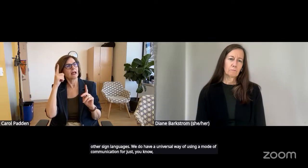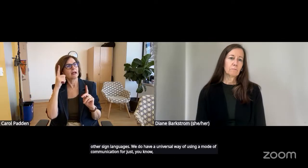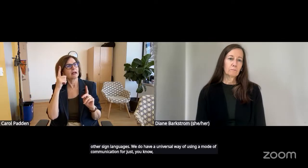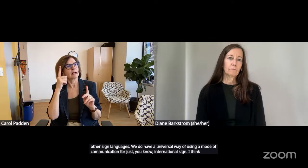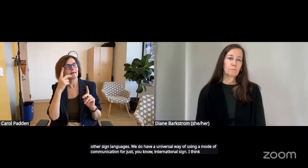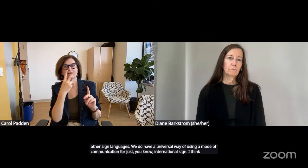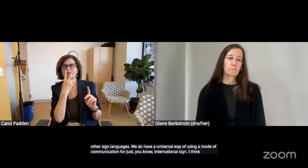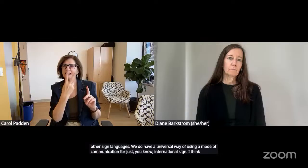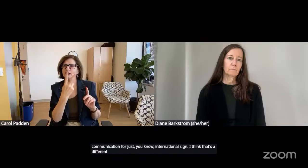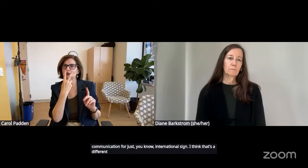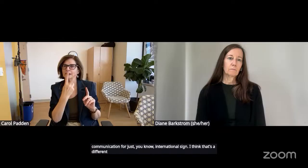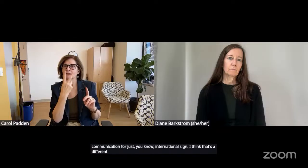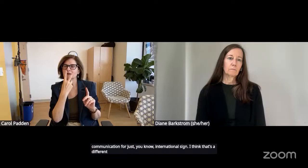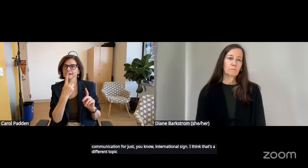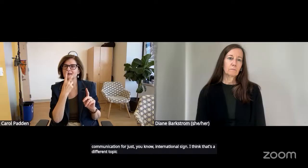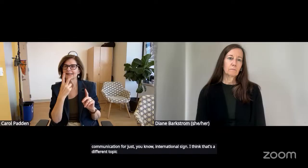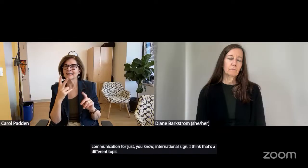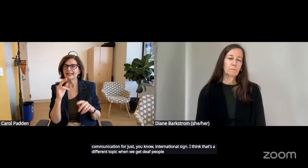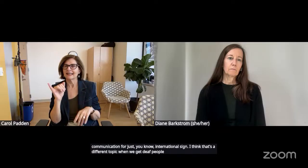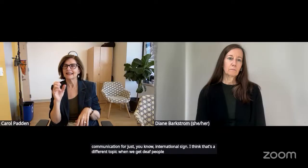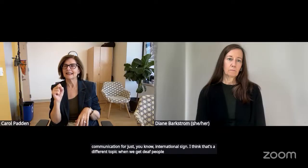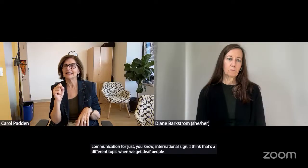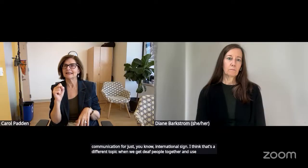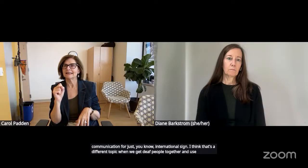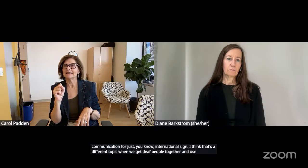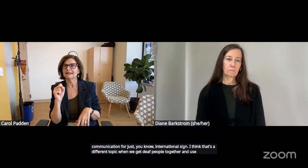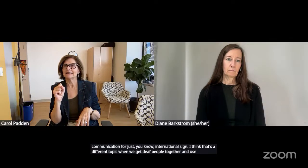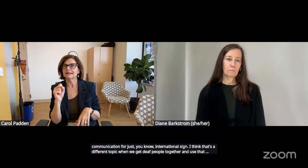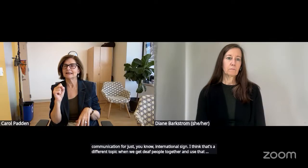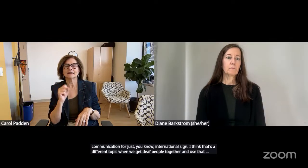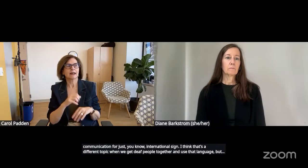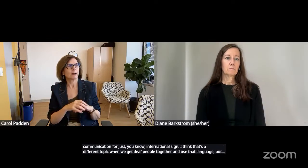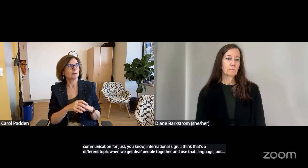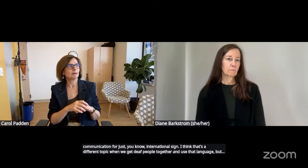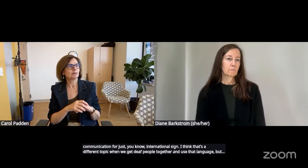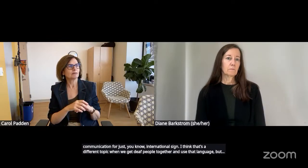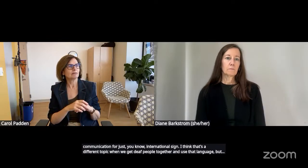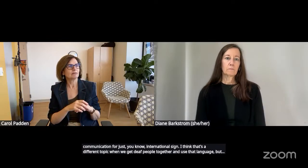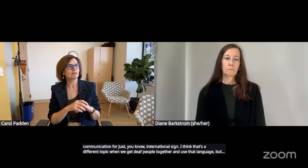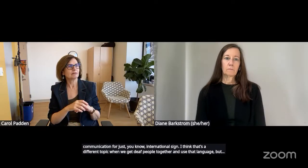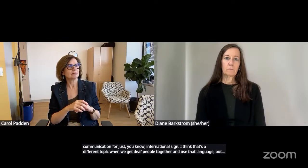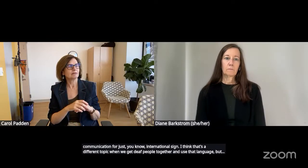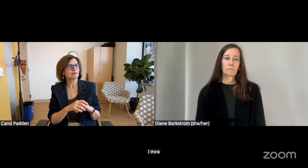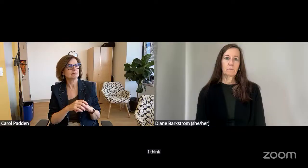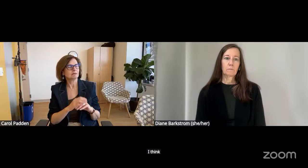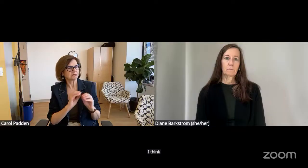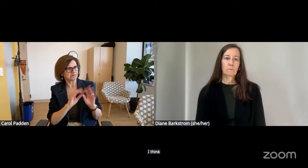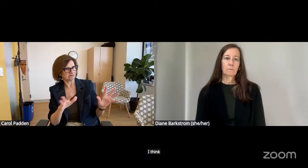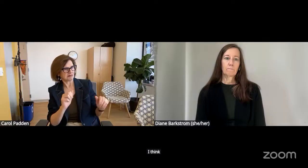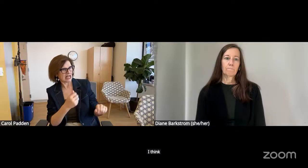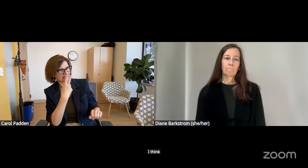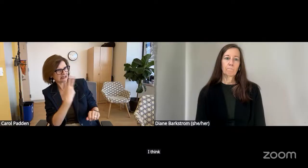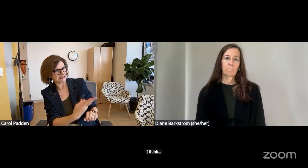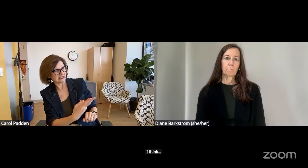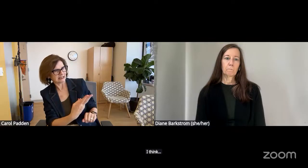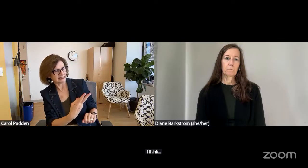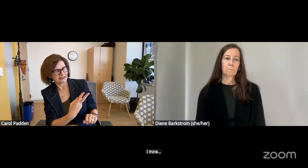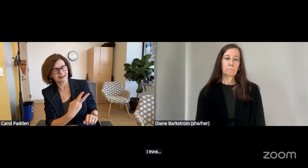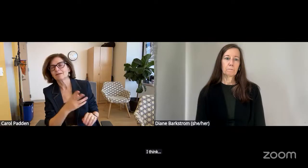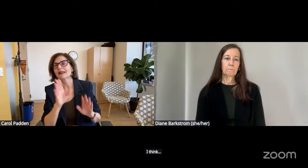different topic when we get deaf people together and use that language. But I think I think because